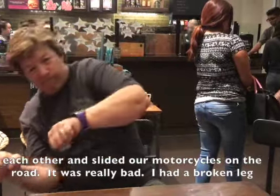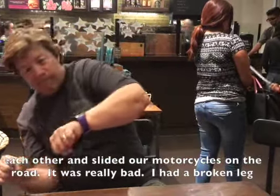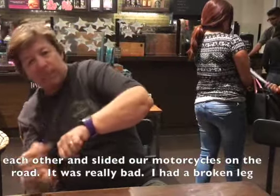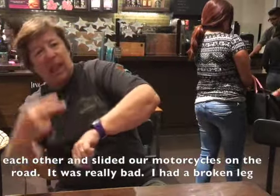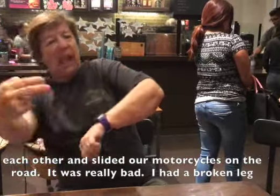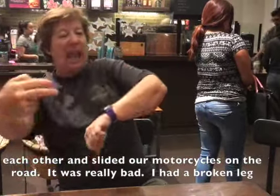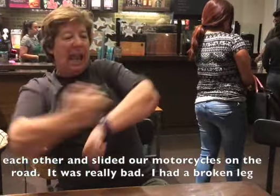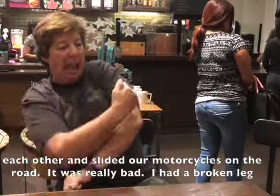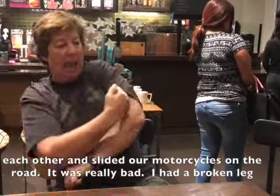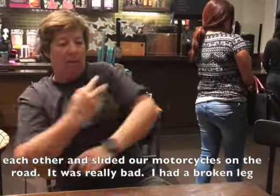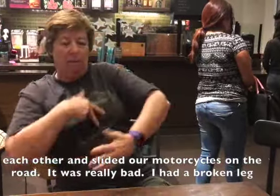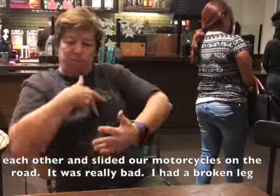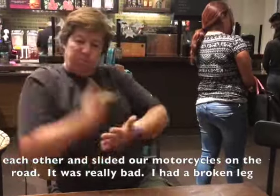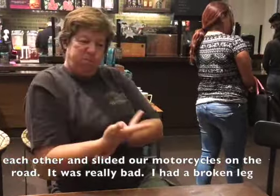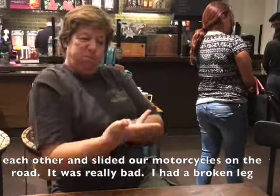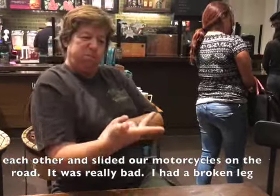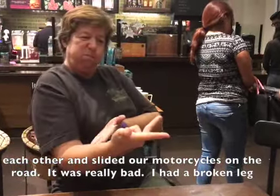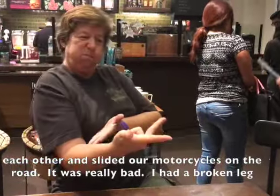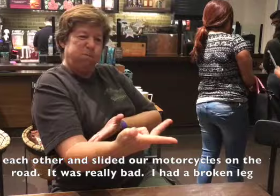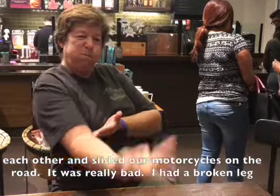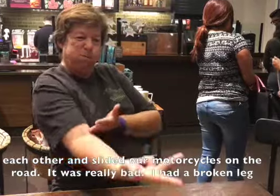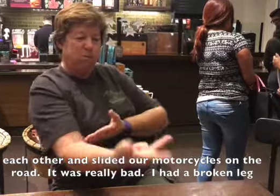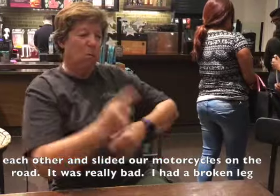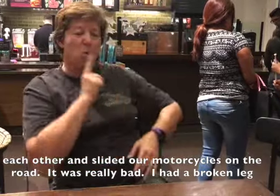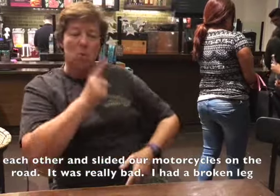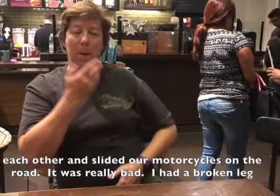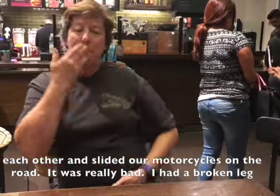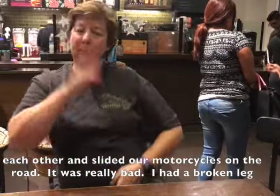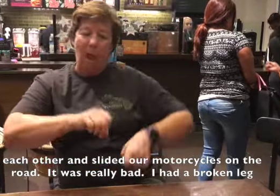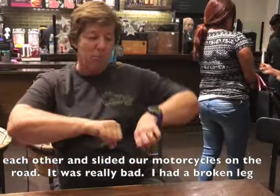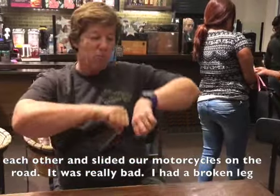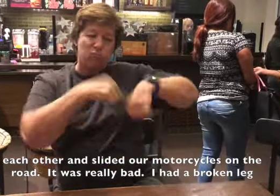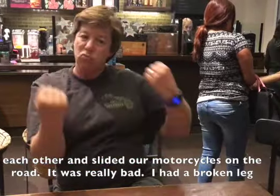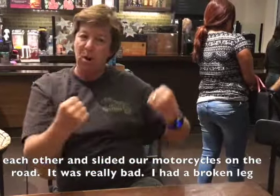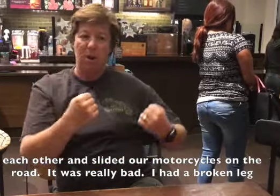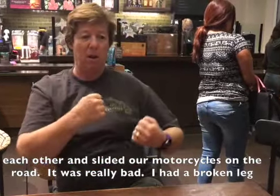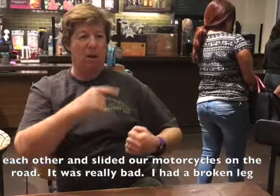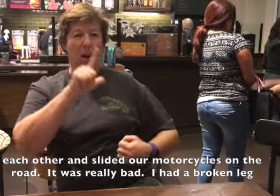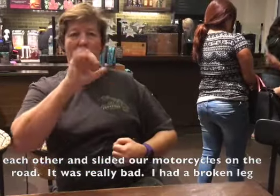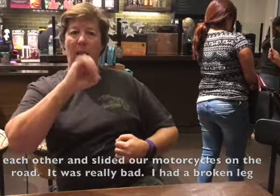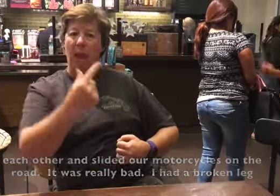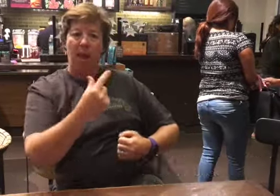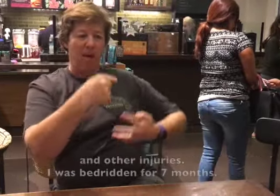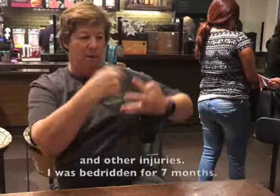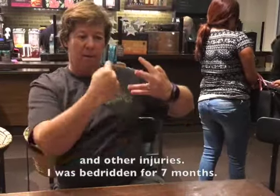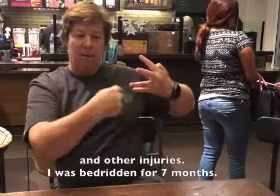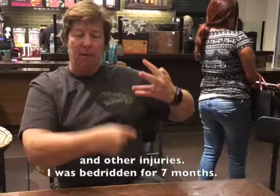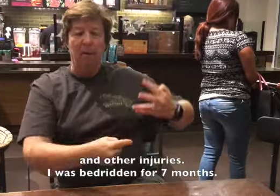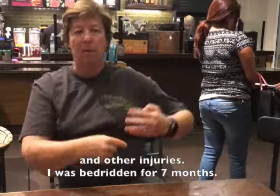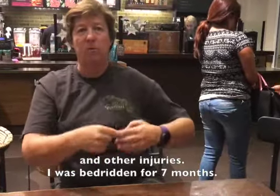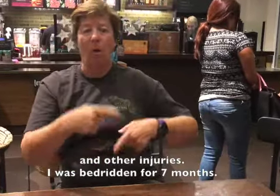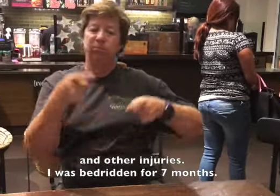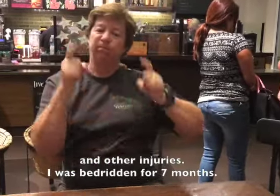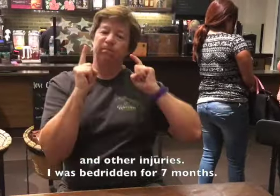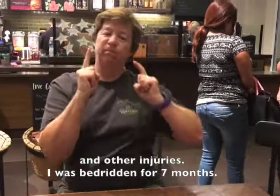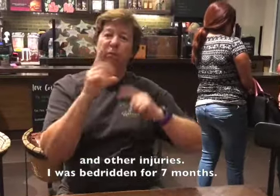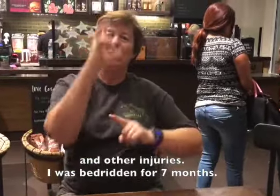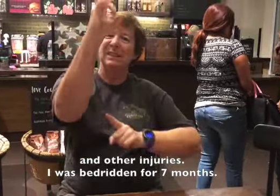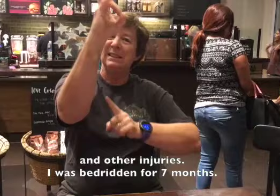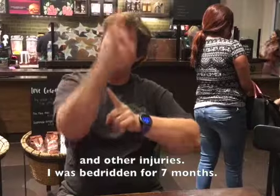and slided our motorcycles along the road. It was really bad. I had a broken leg and other injuries. I